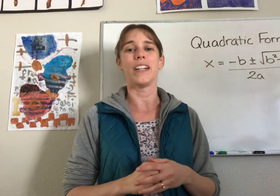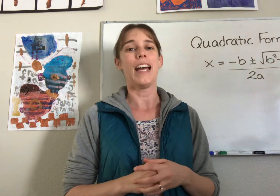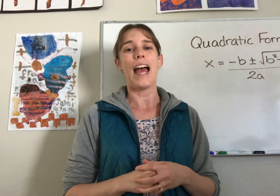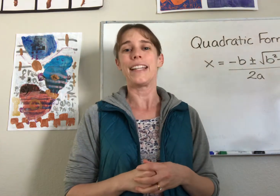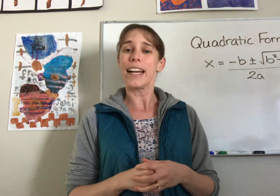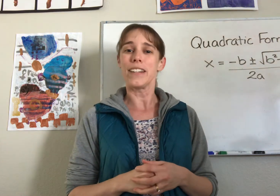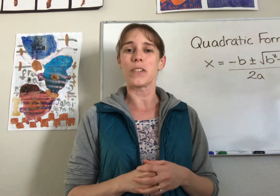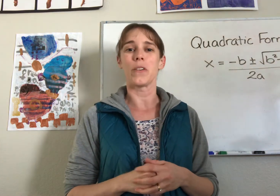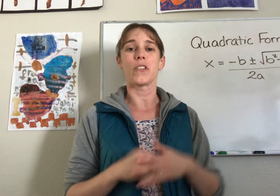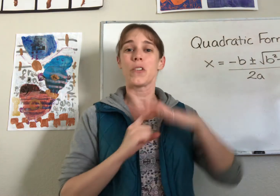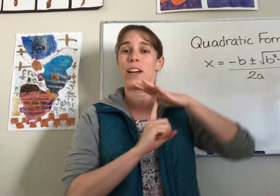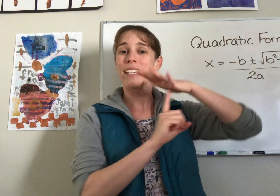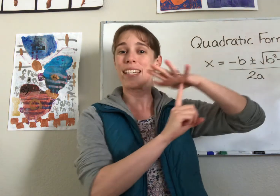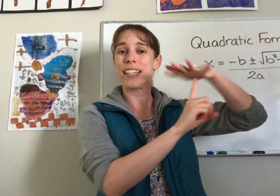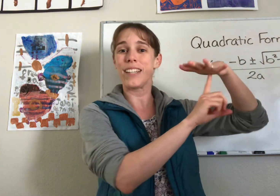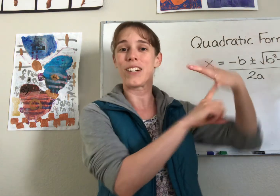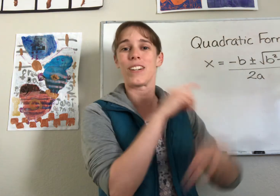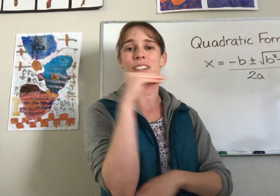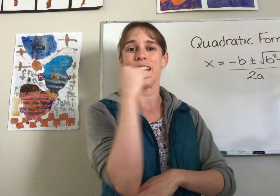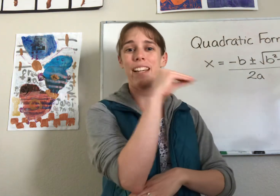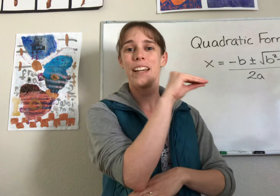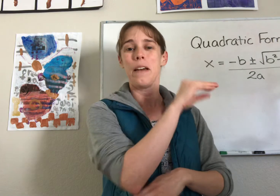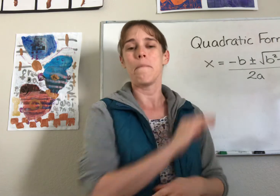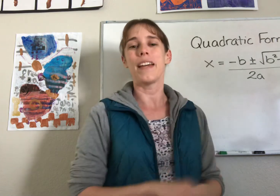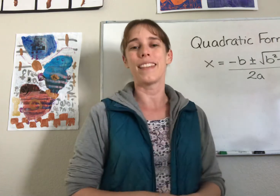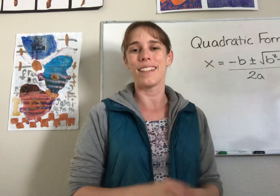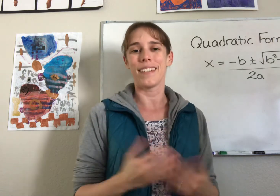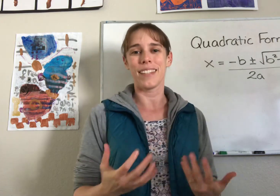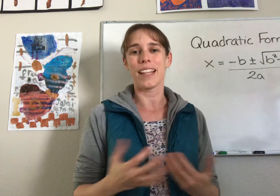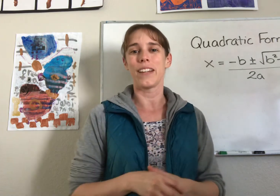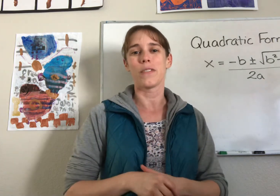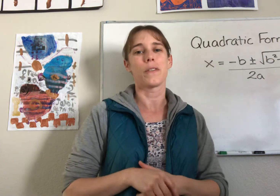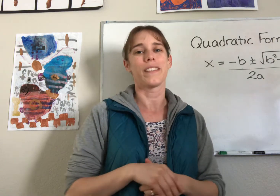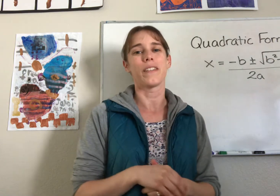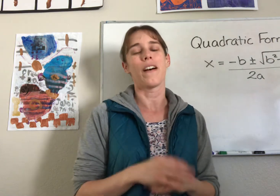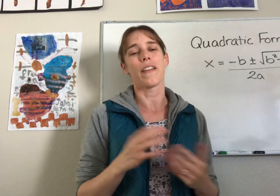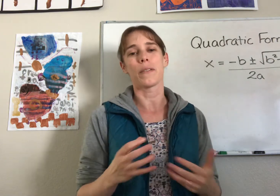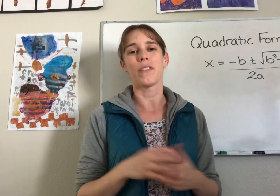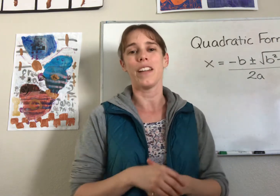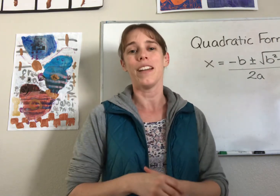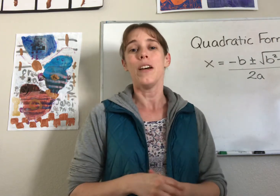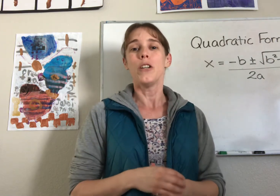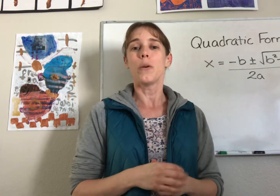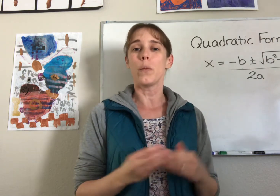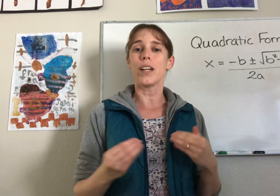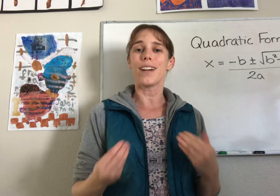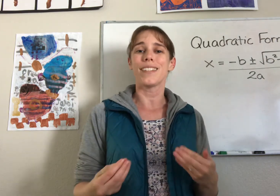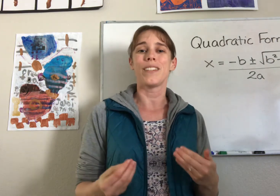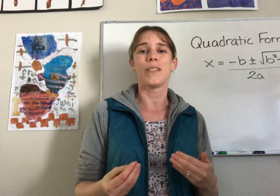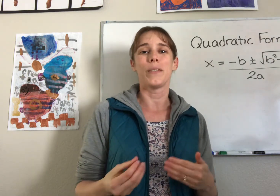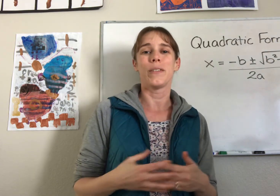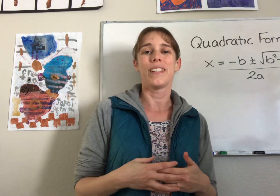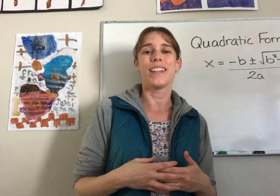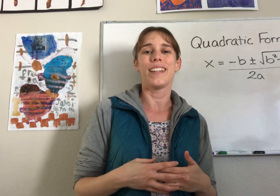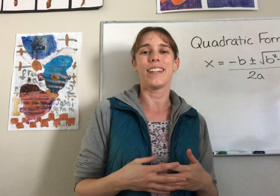and dinosaur just so I could see her make the signs for it. So I thought it was fun. So when we got to the